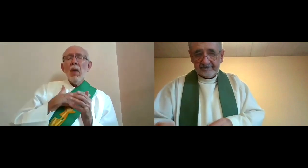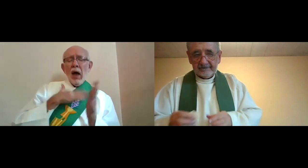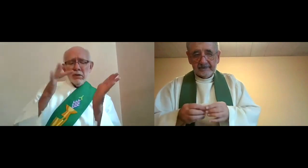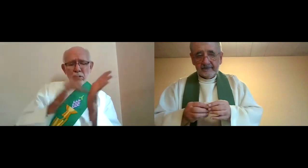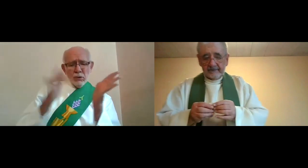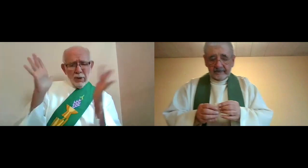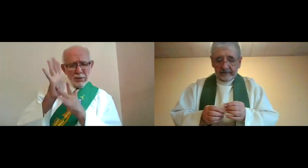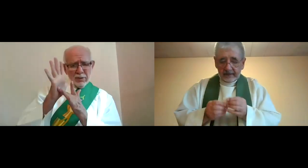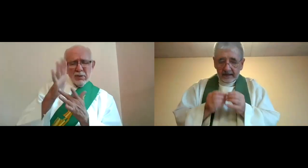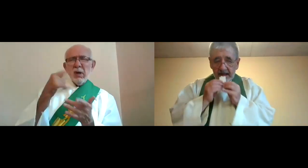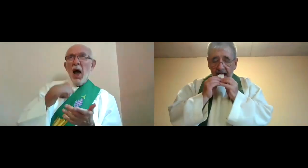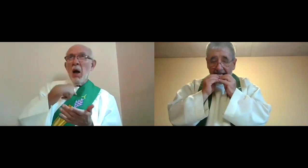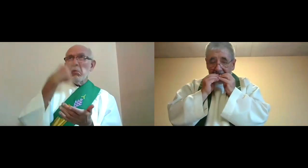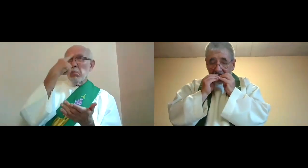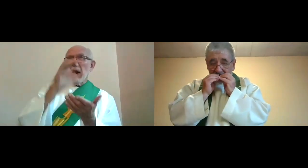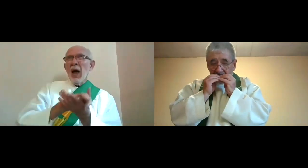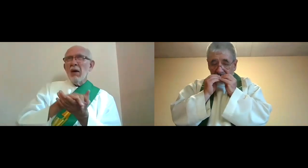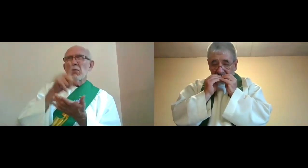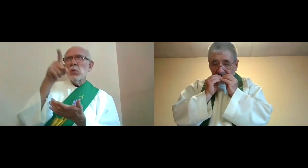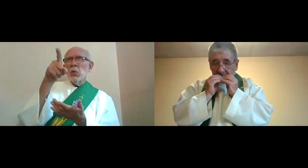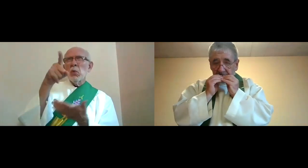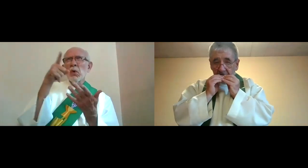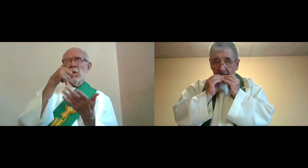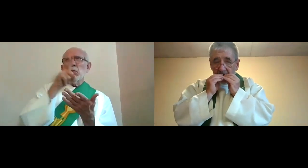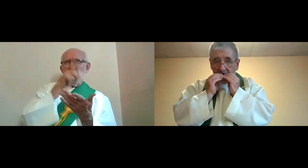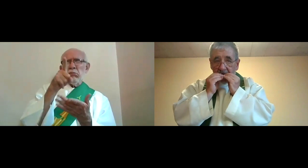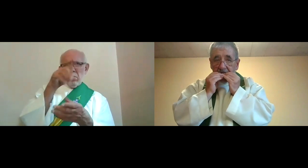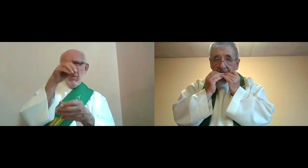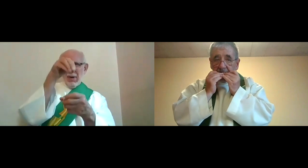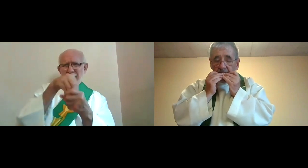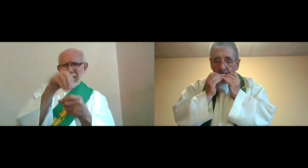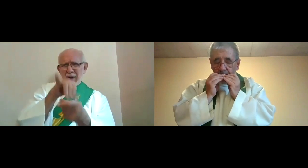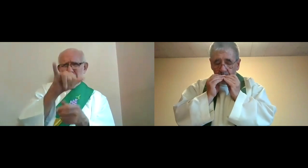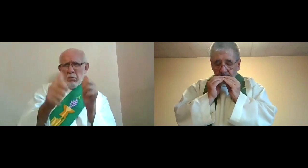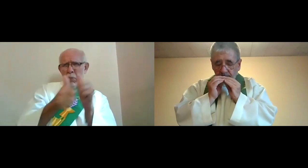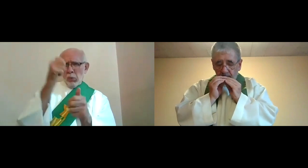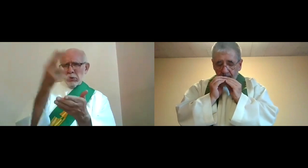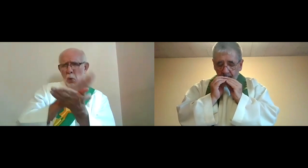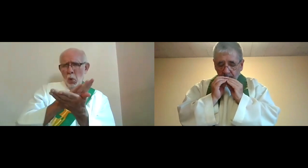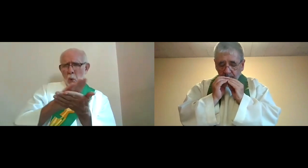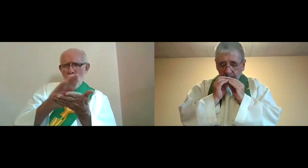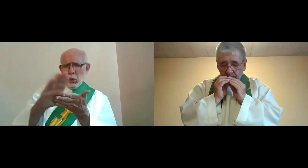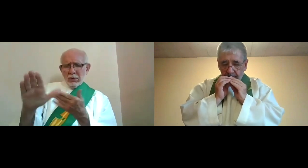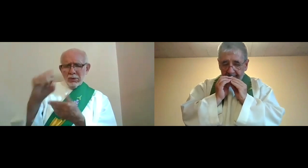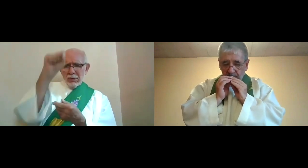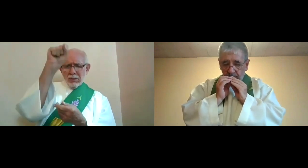Join me. My Jesus, I believe that you are present in the most